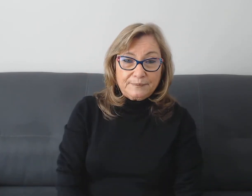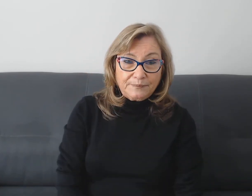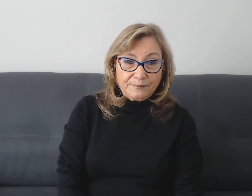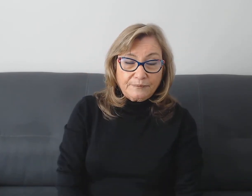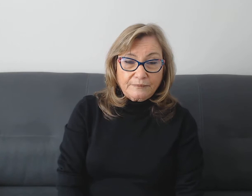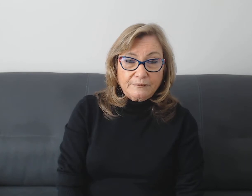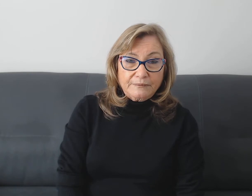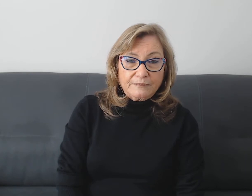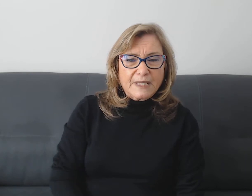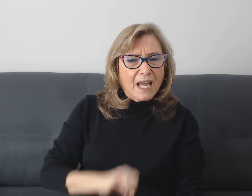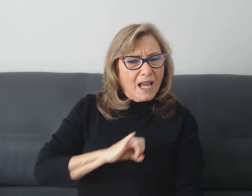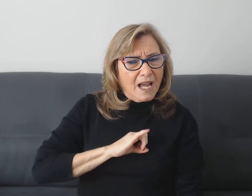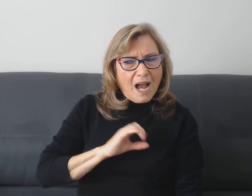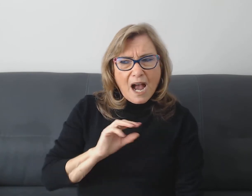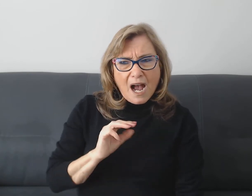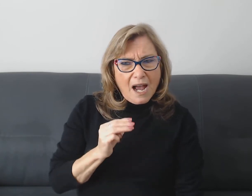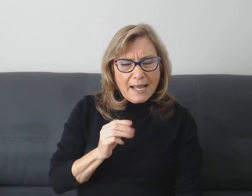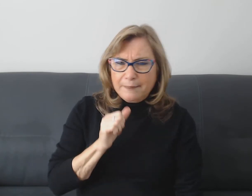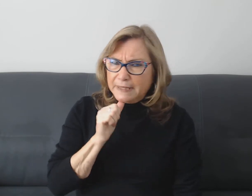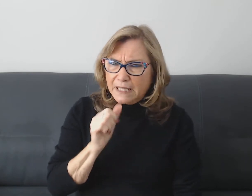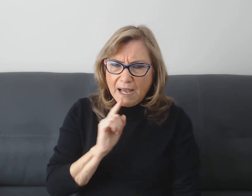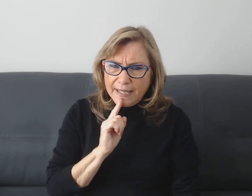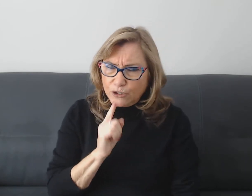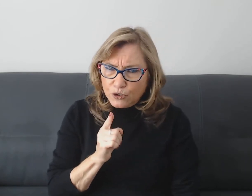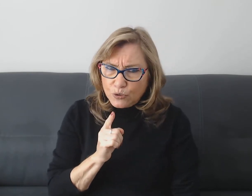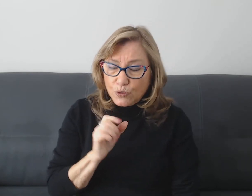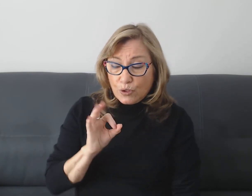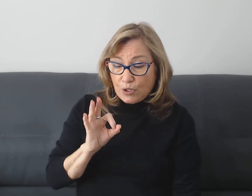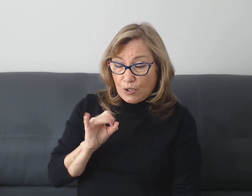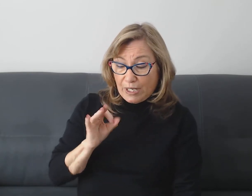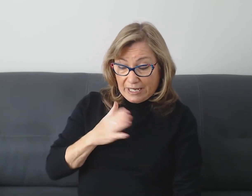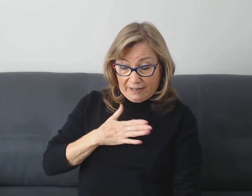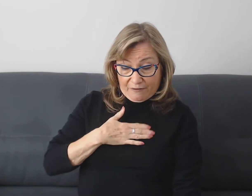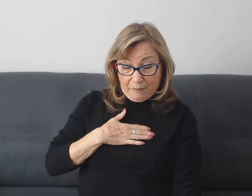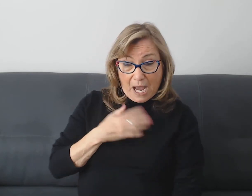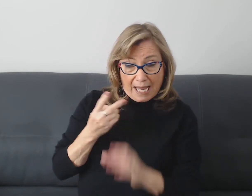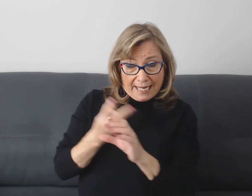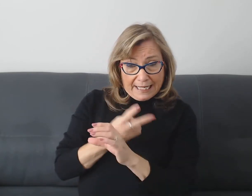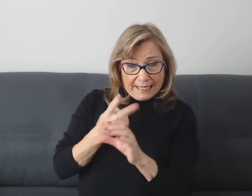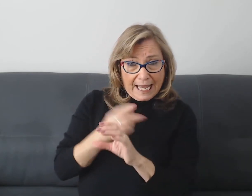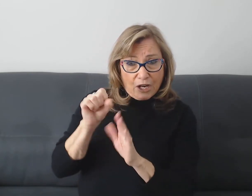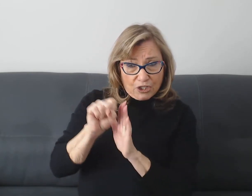three. I'm not sure if my calculations are correct.